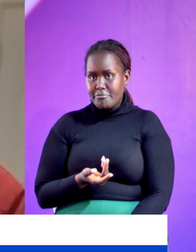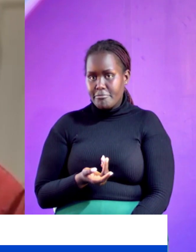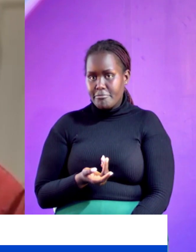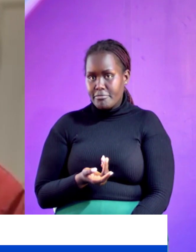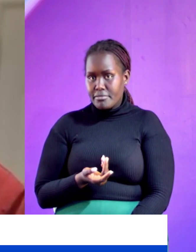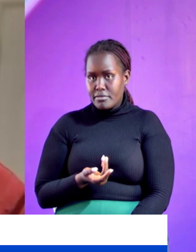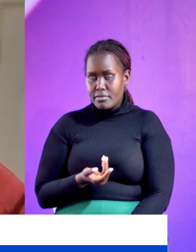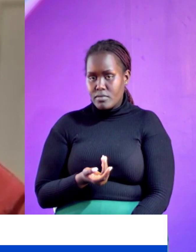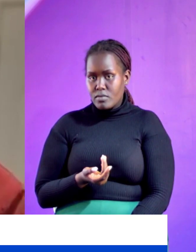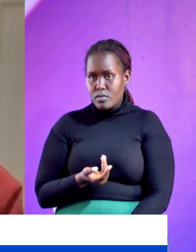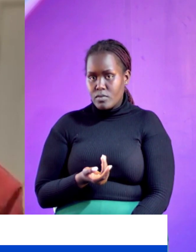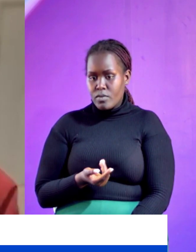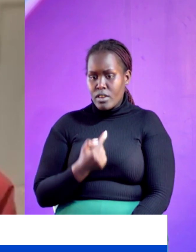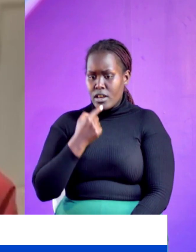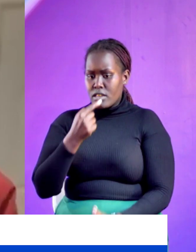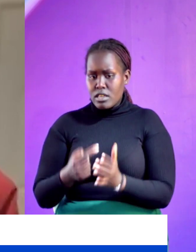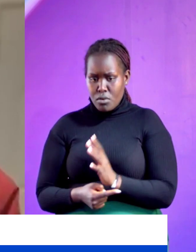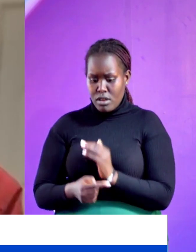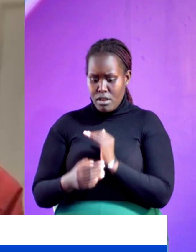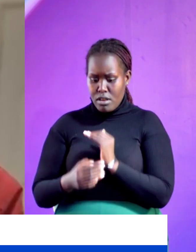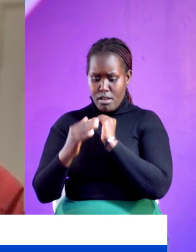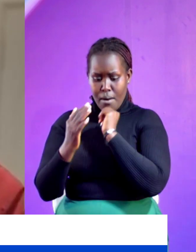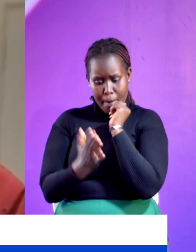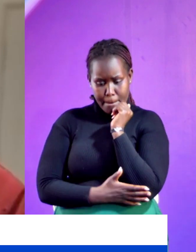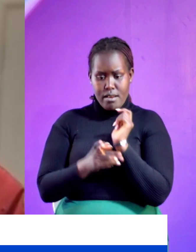Yeah? He said it's poor parenting.